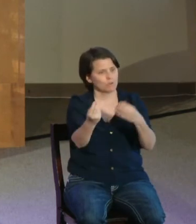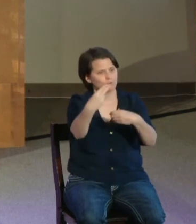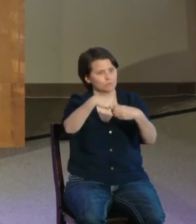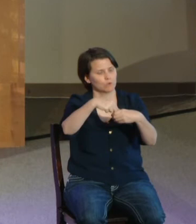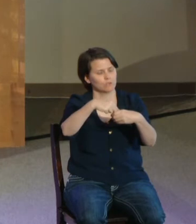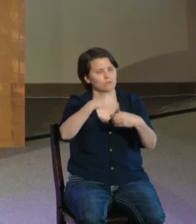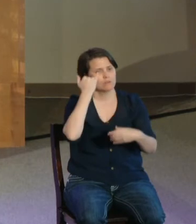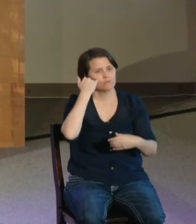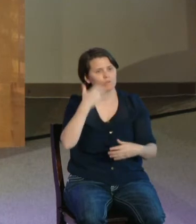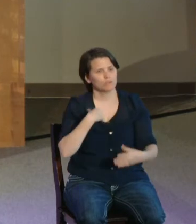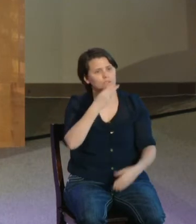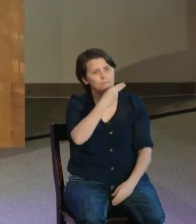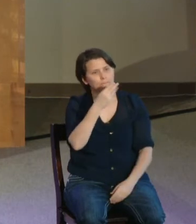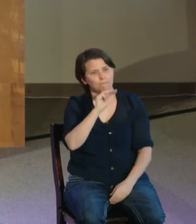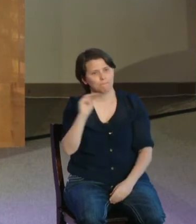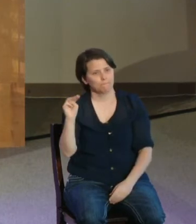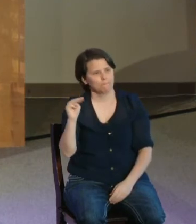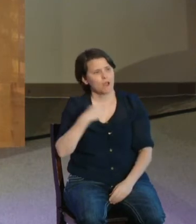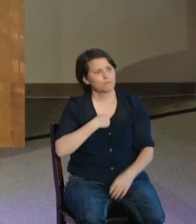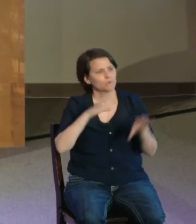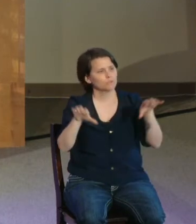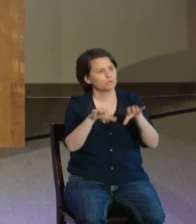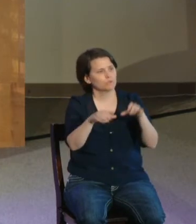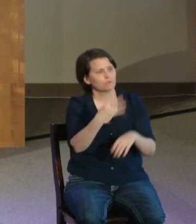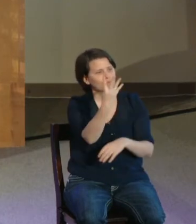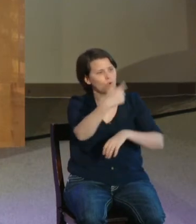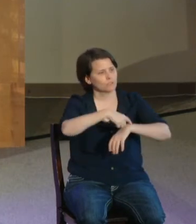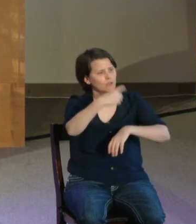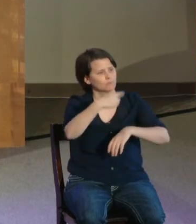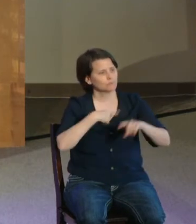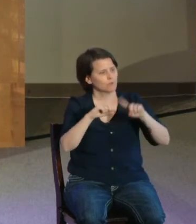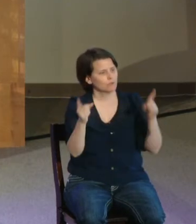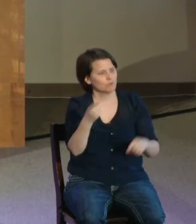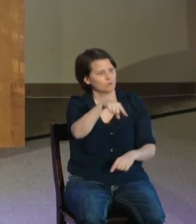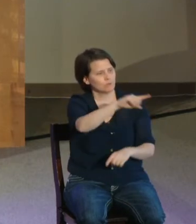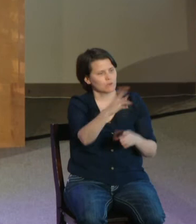it's okay. I'm going to do it 4 times. And we're holding